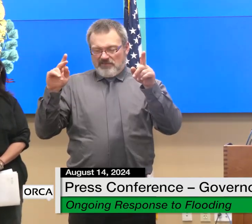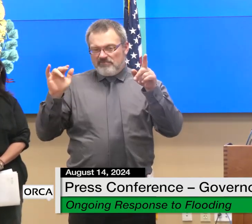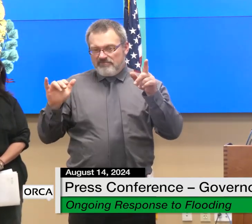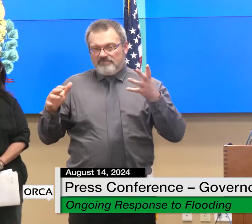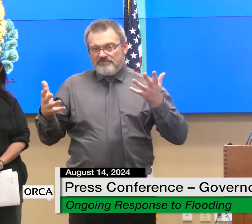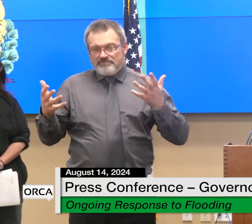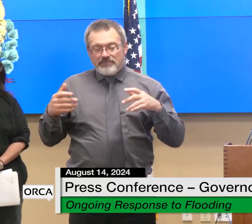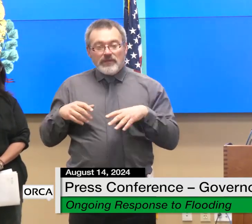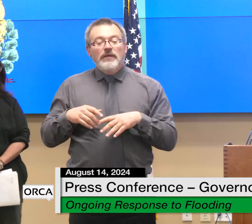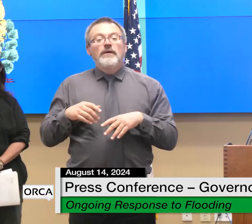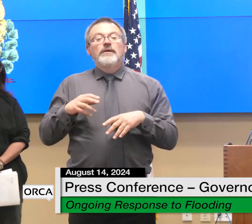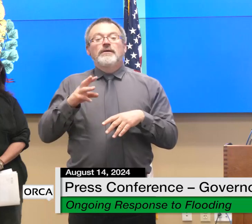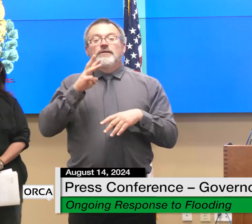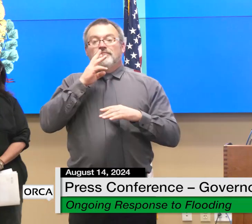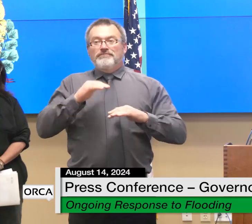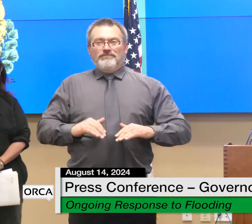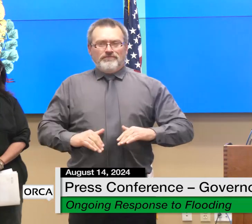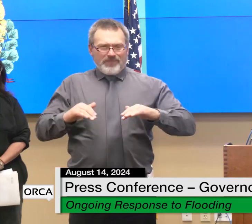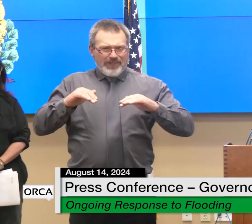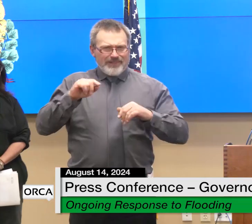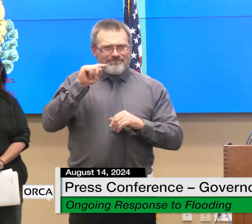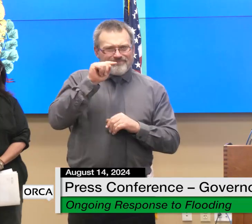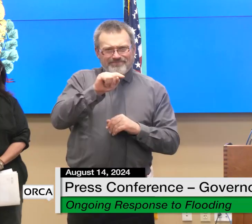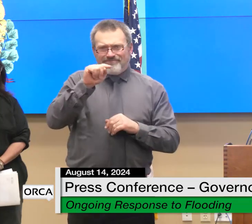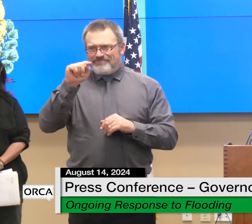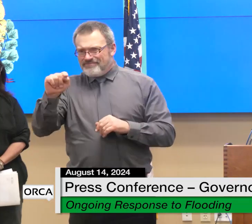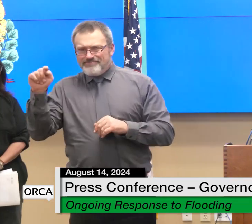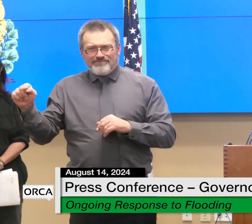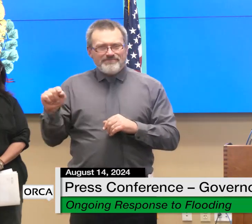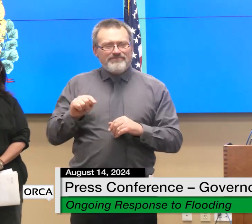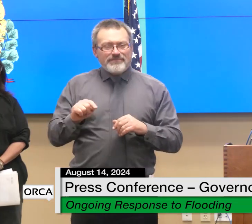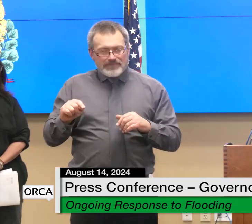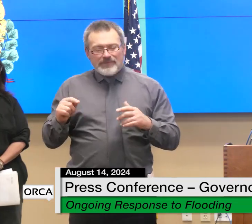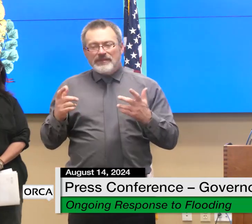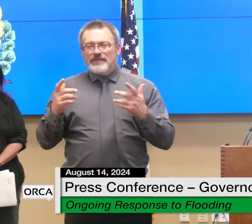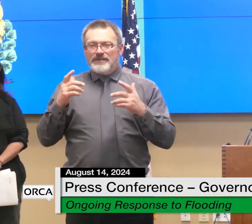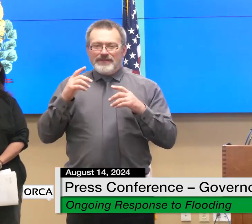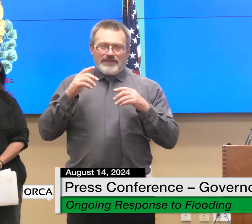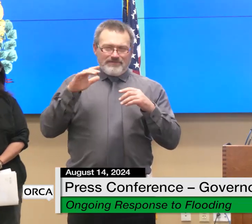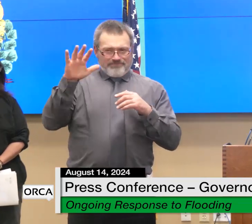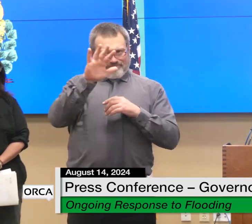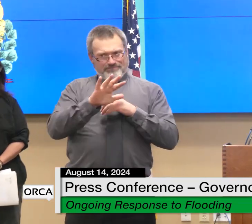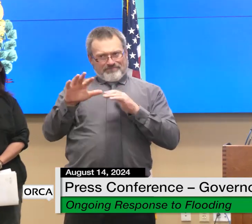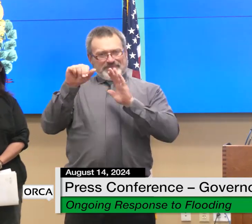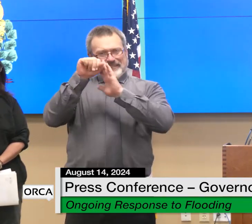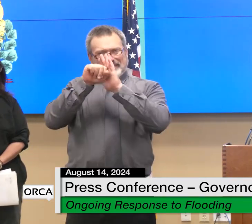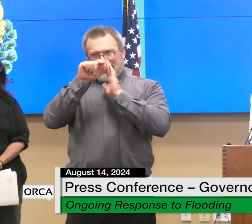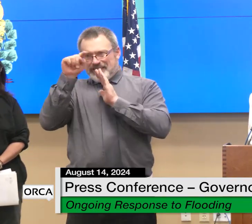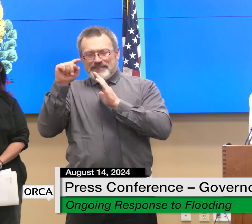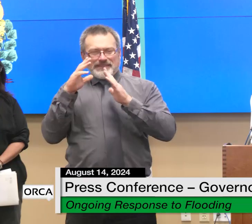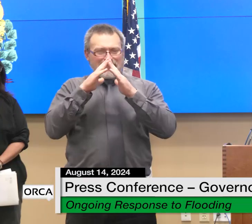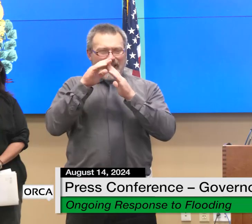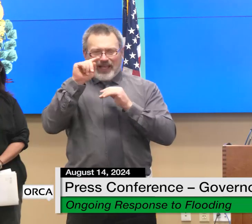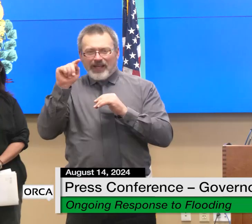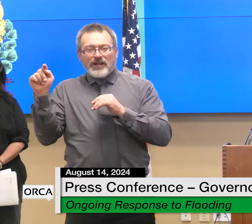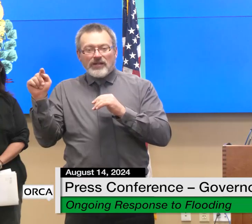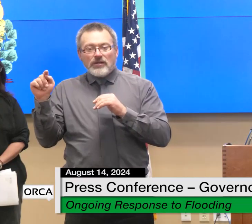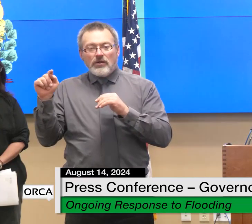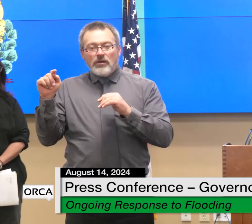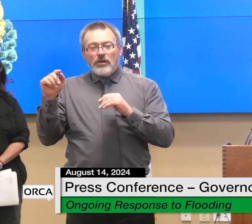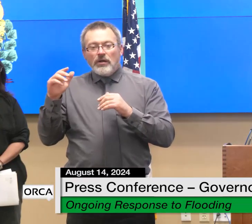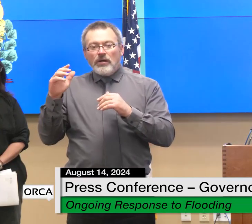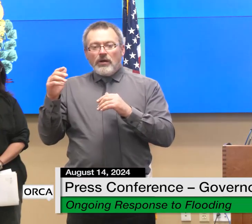on communities and homeowners if your town wasn't hit. But there are many Vermonters who are still mucking out their